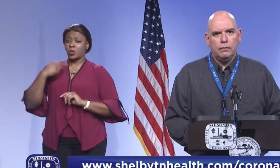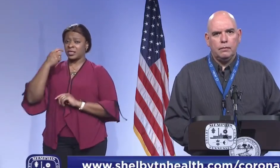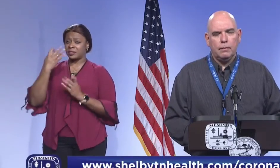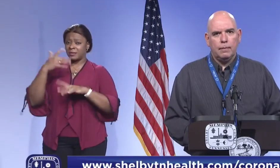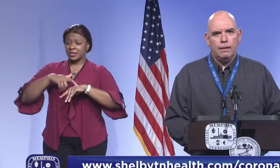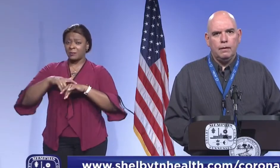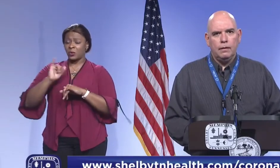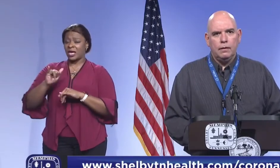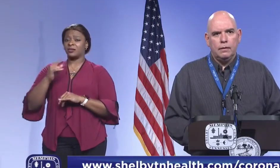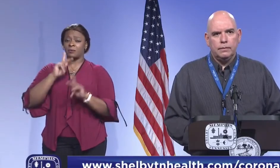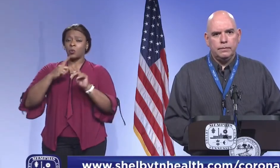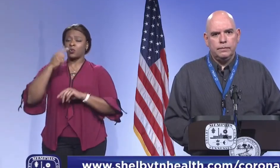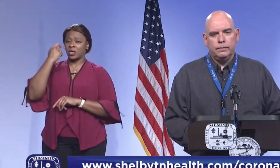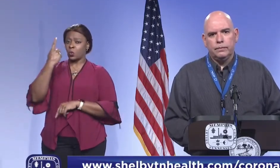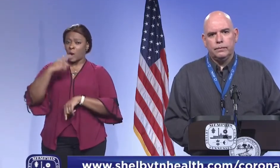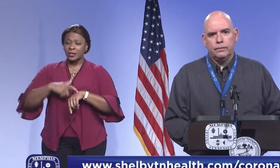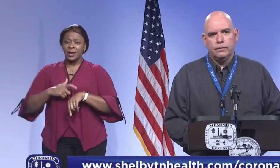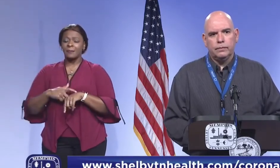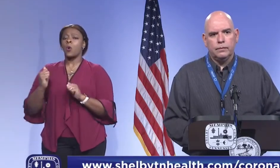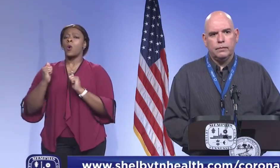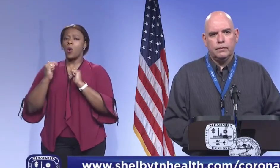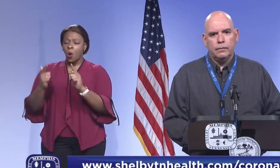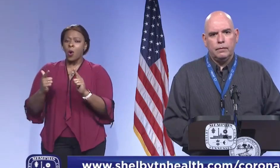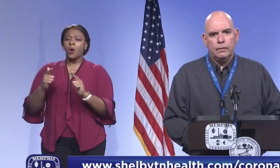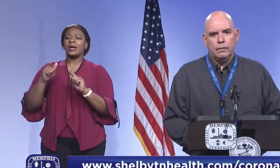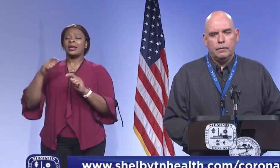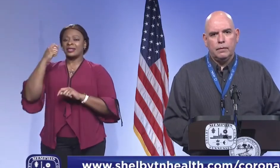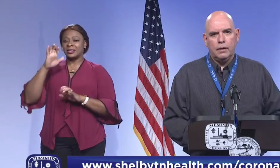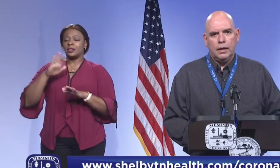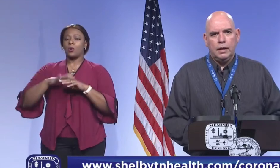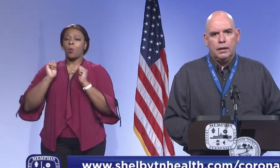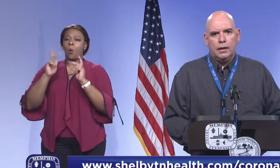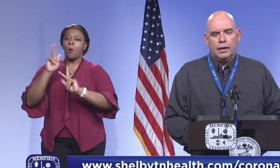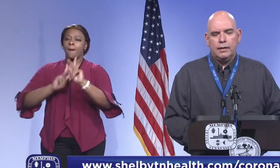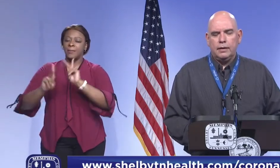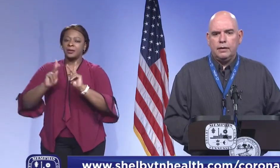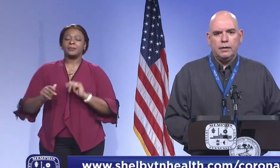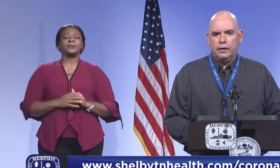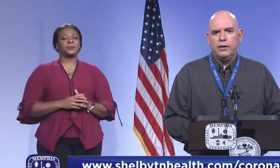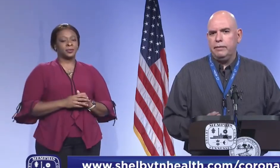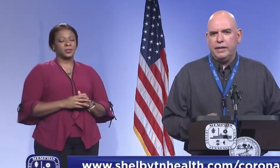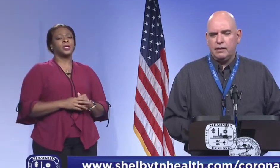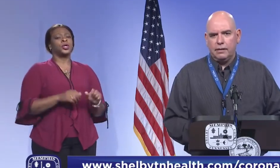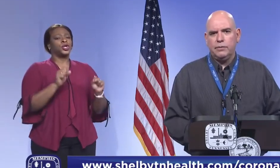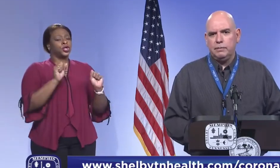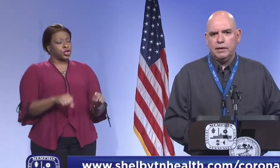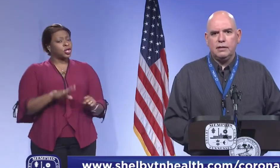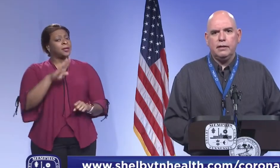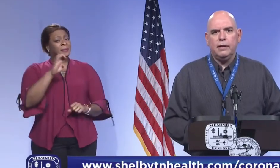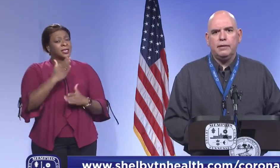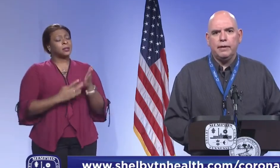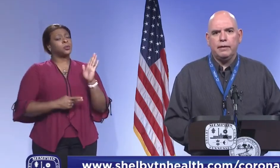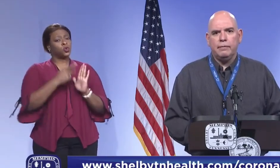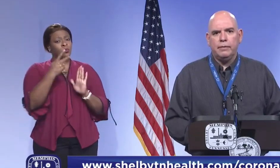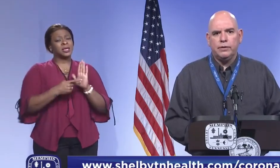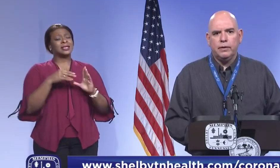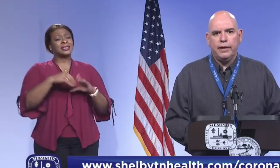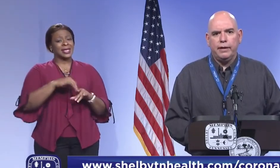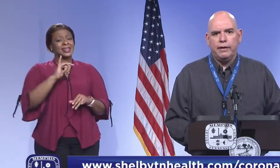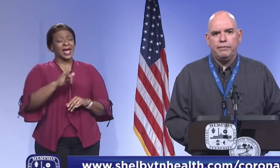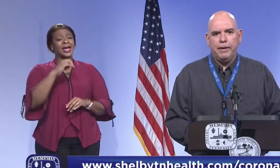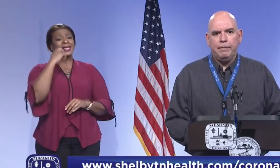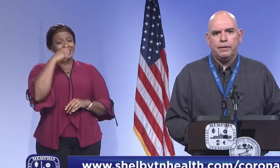multiple times, or is that all tests perform on all people? There could be some duplicates in there, but the